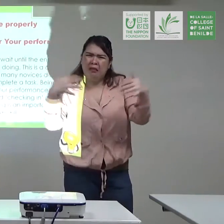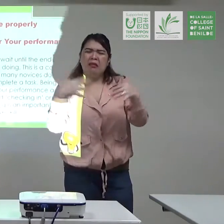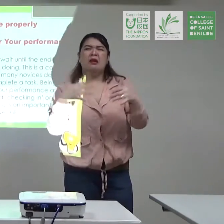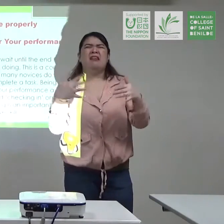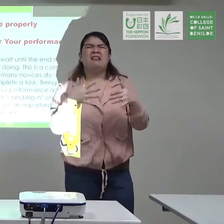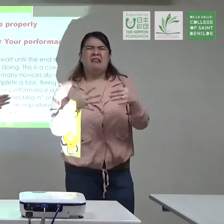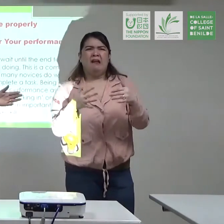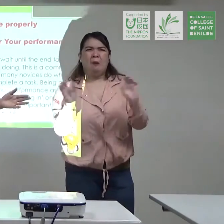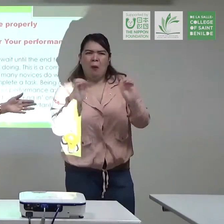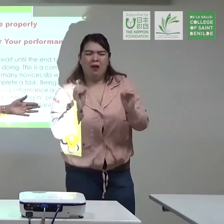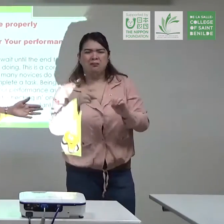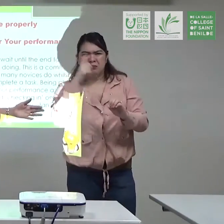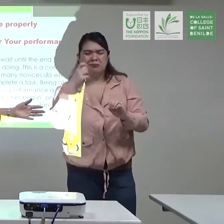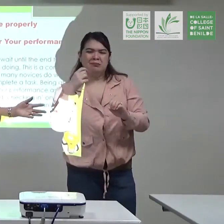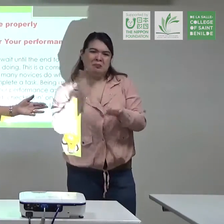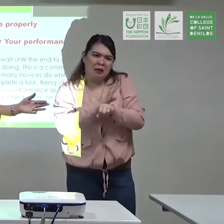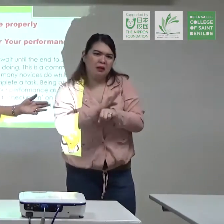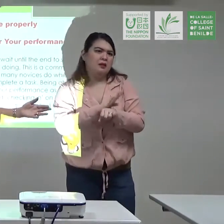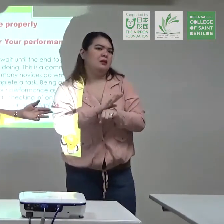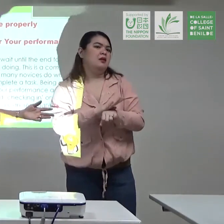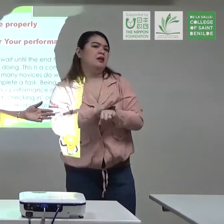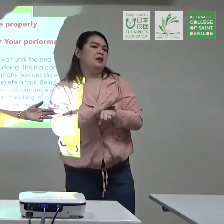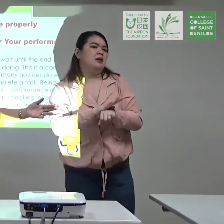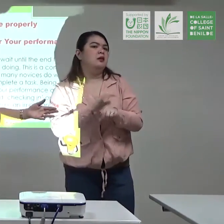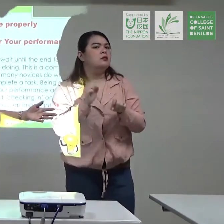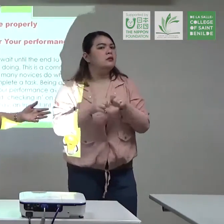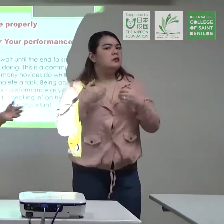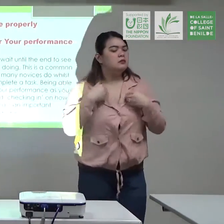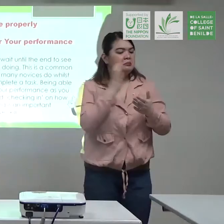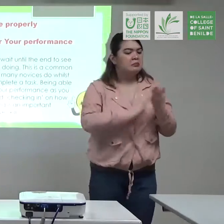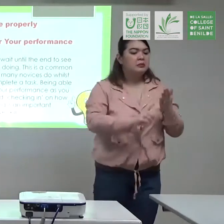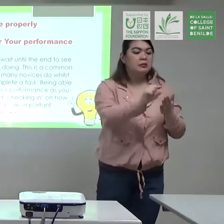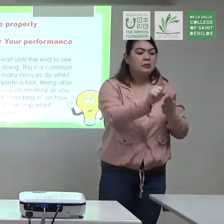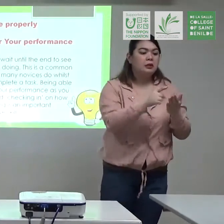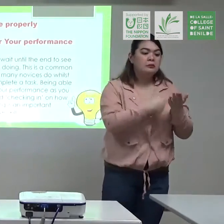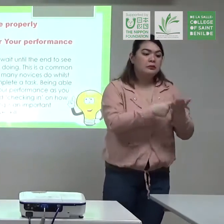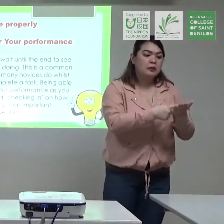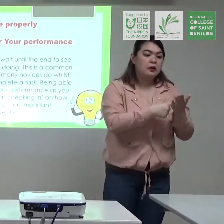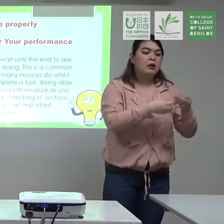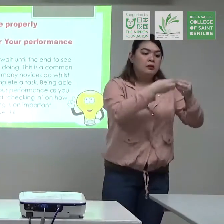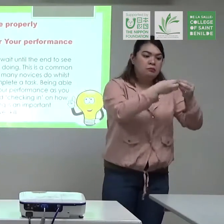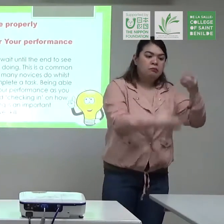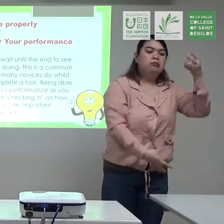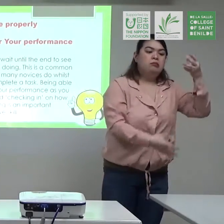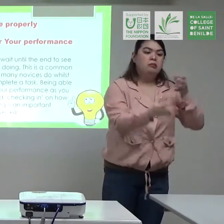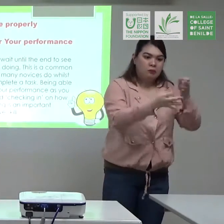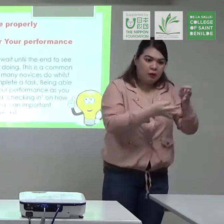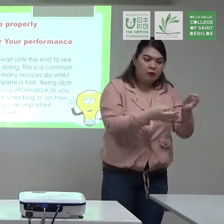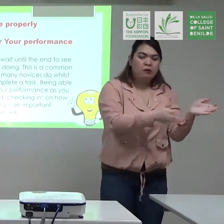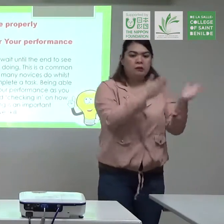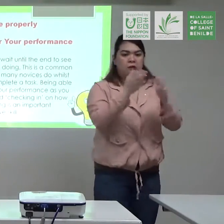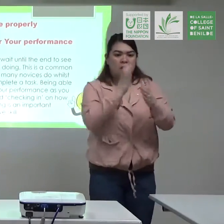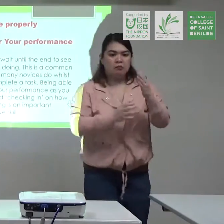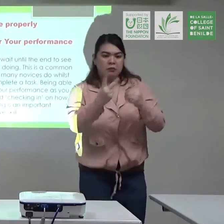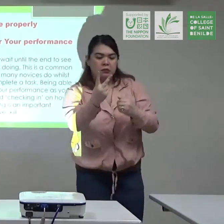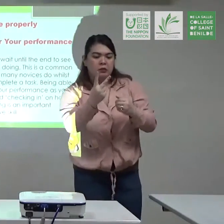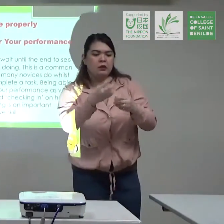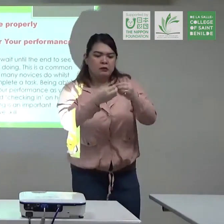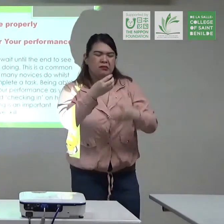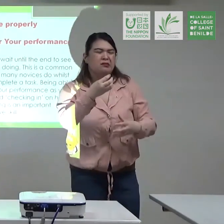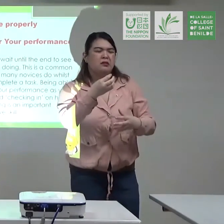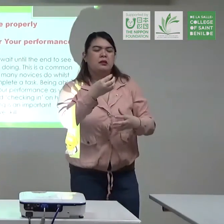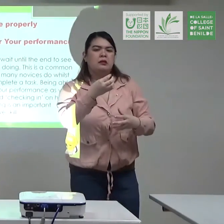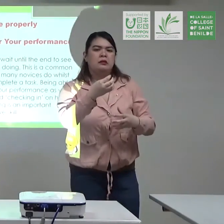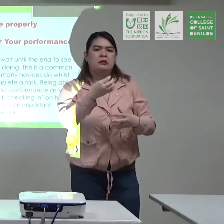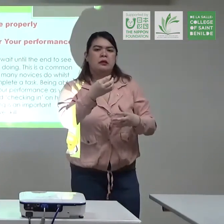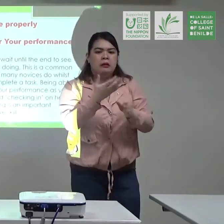Nakikita lang niya ito pag at the very start, before chapter 1 was drafted, hanggang sa natapos. So, iba-iba. Sabi ko, no, it